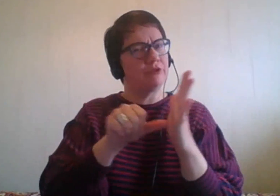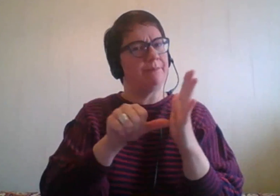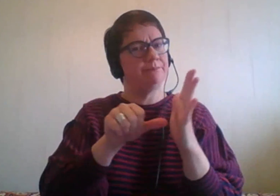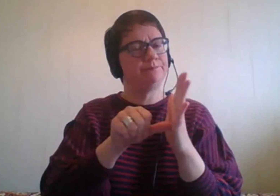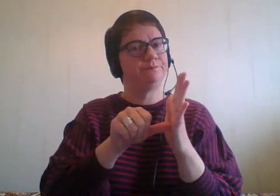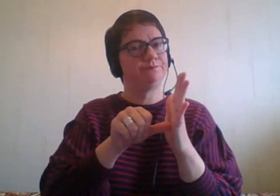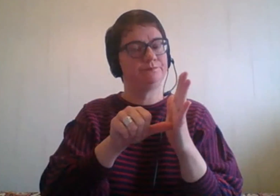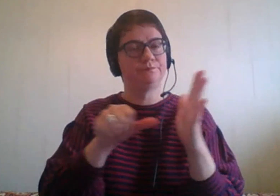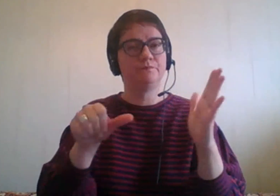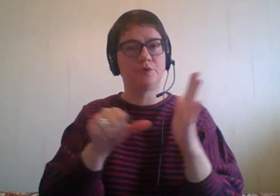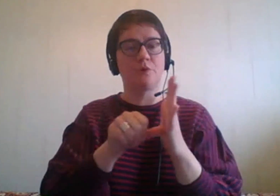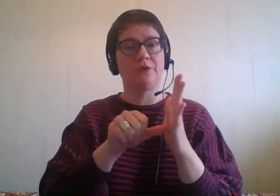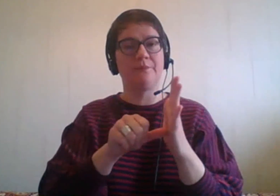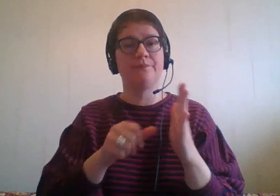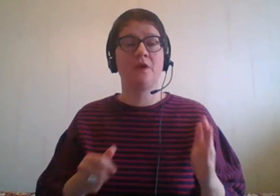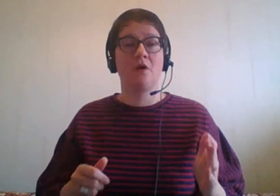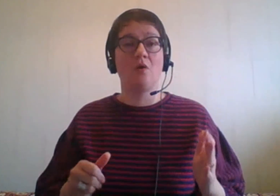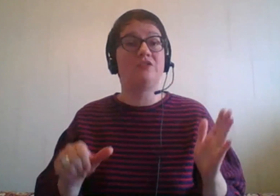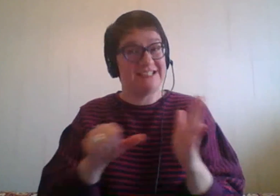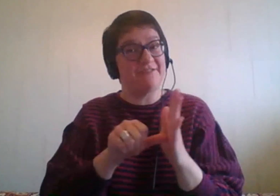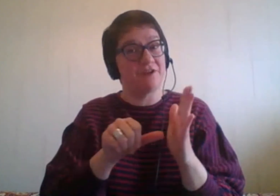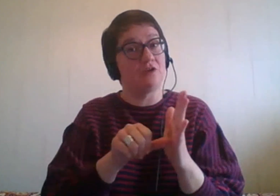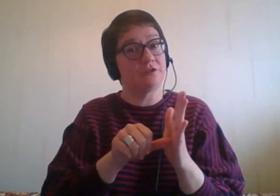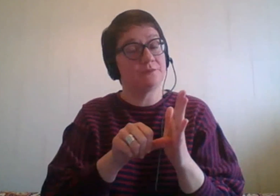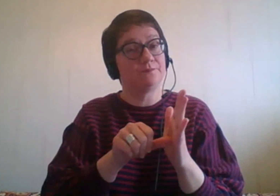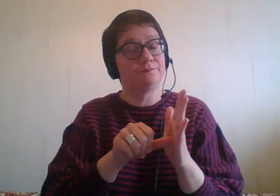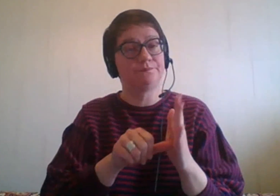Problem or difficult.